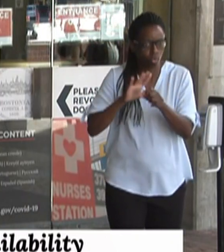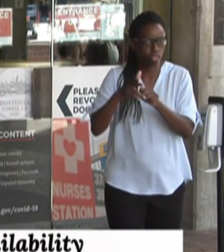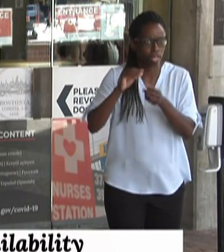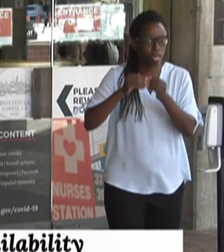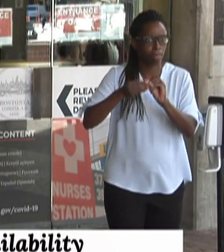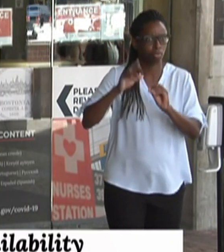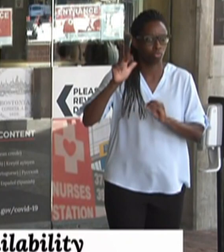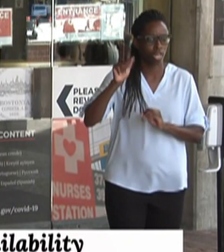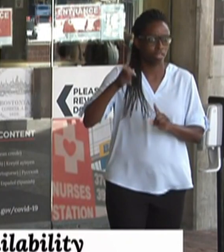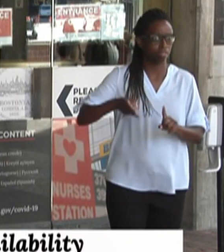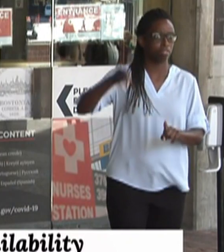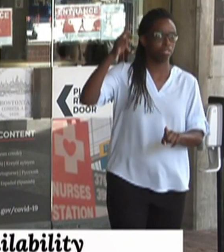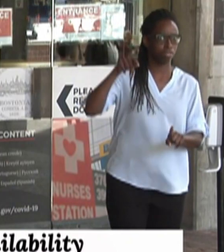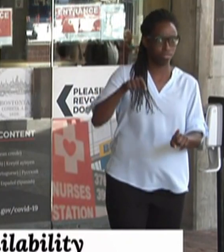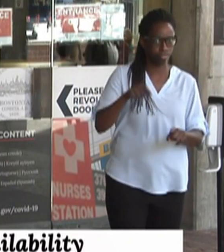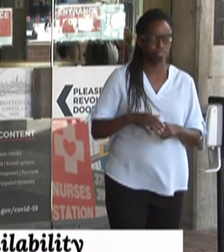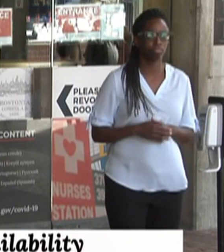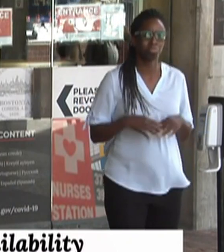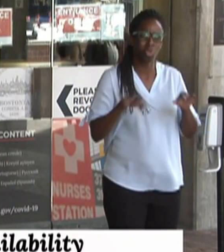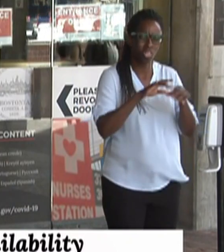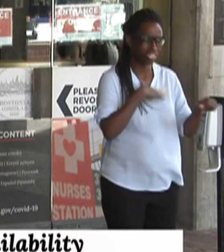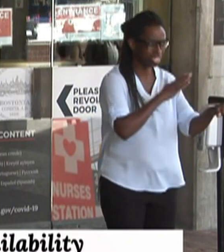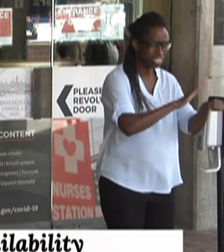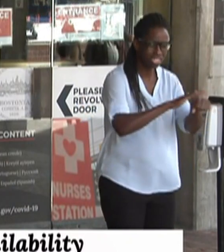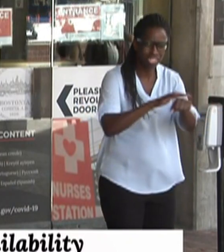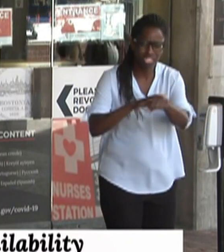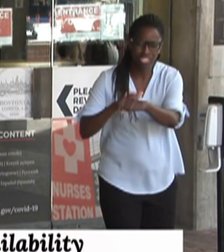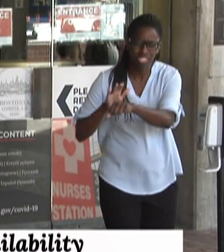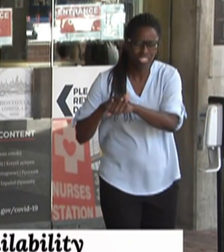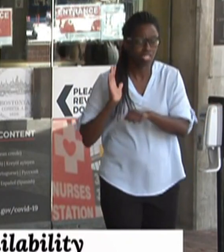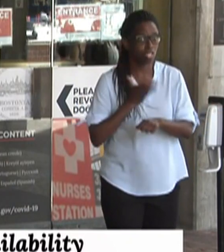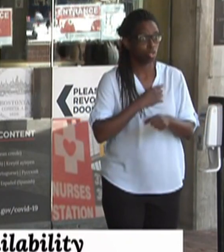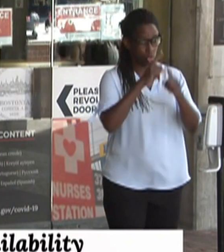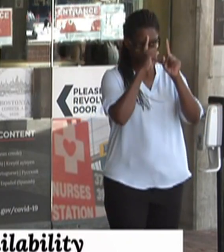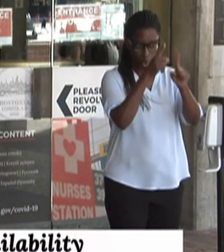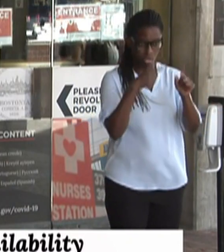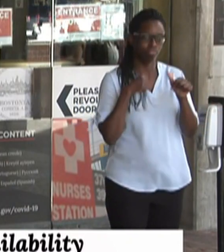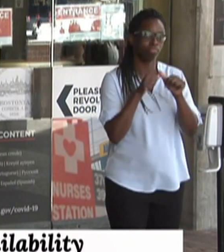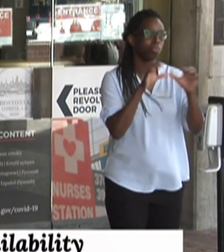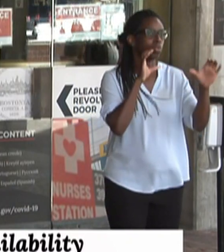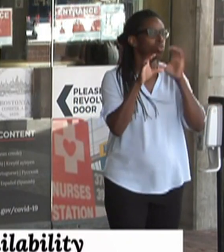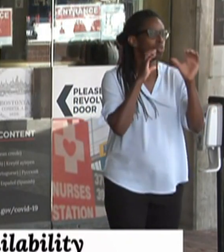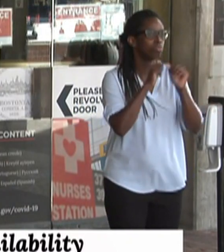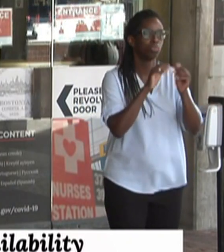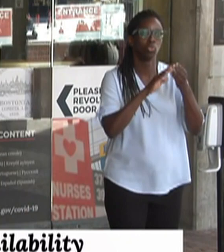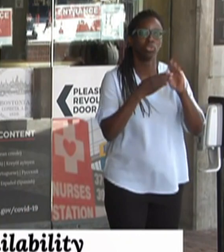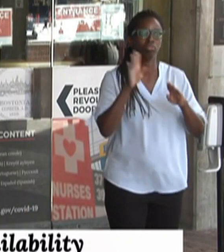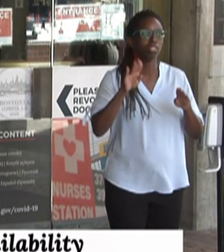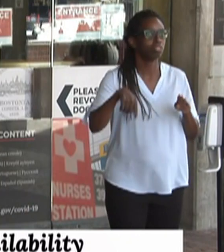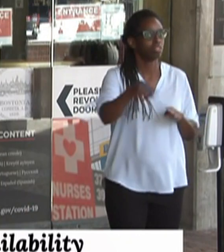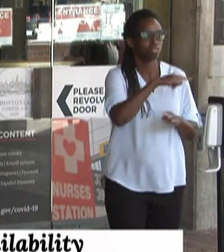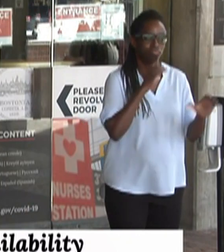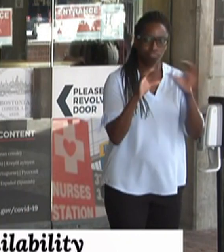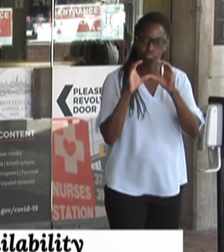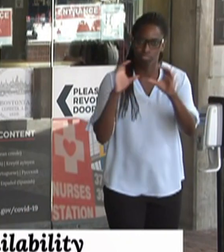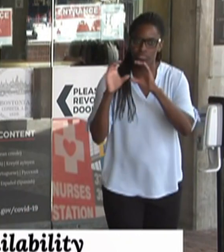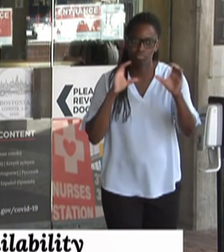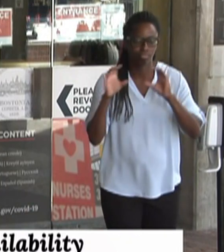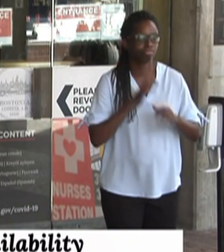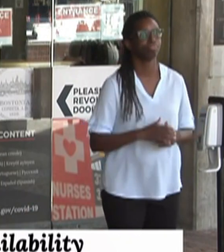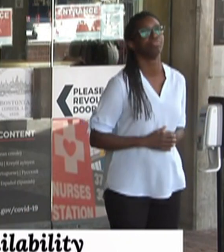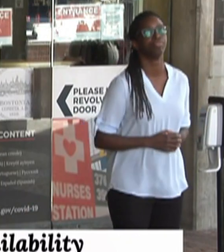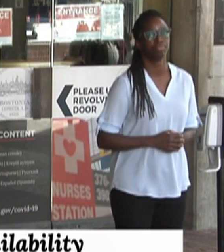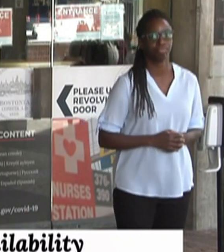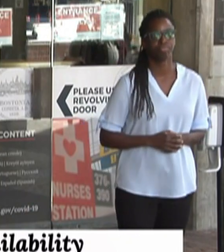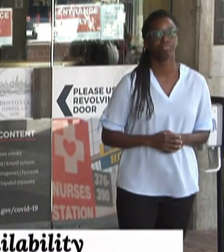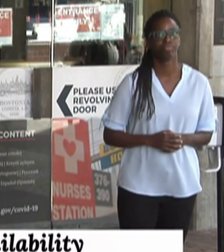very much necessary. We're going to continue to work together on new strategies and solutions, and we need residents. We need the